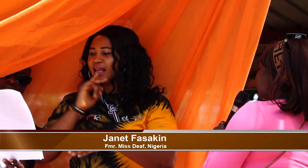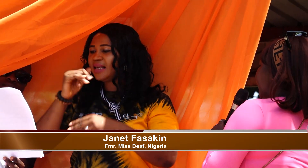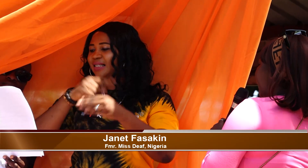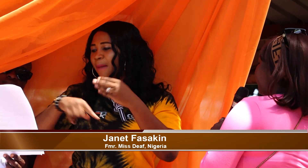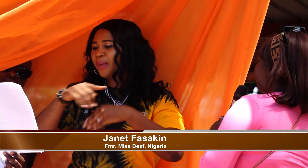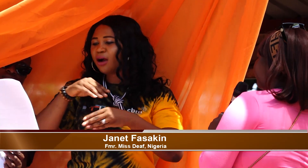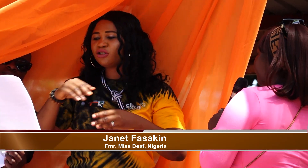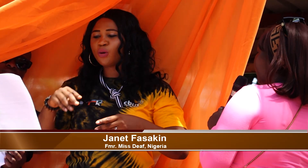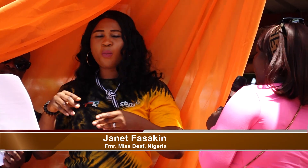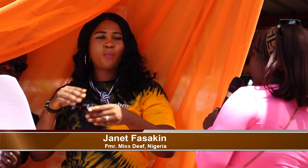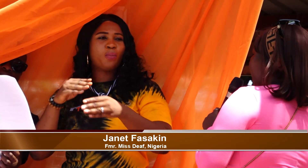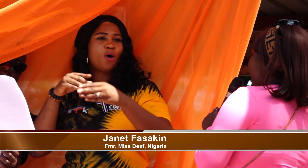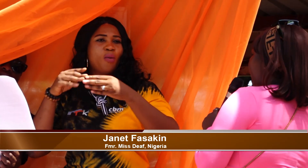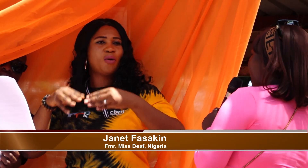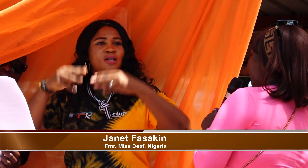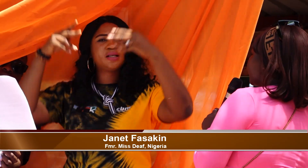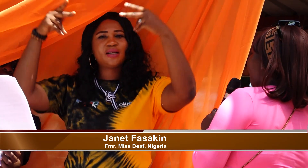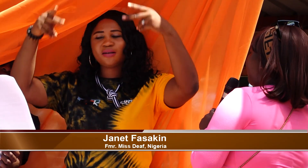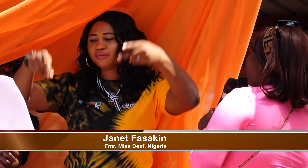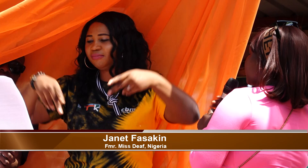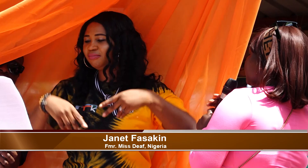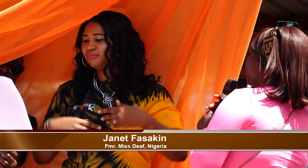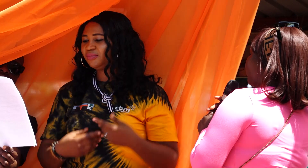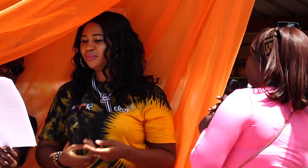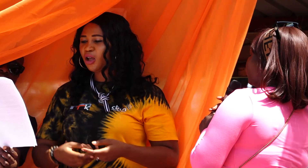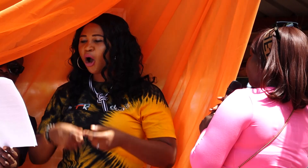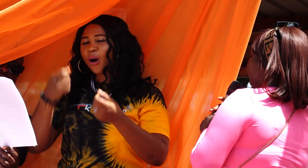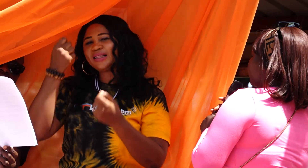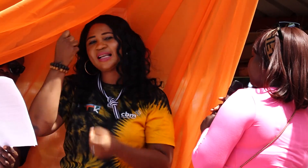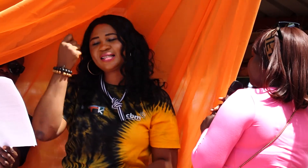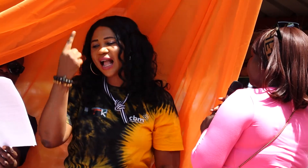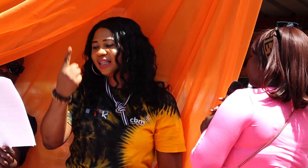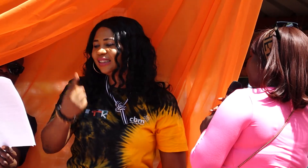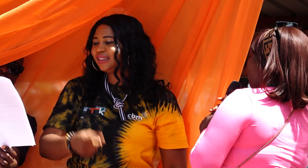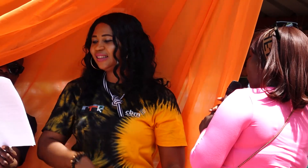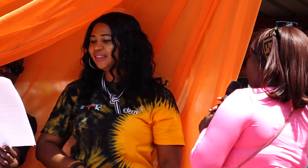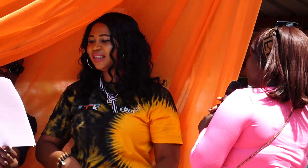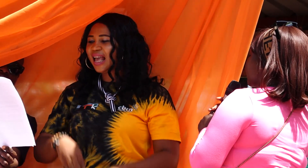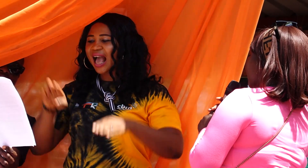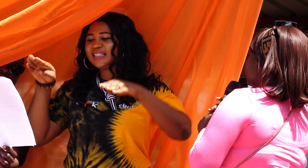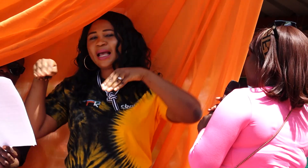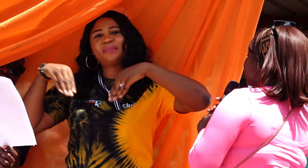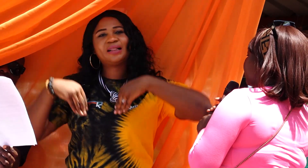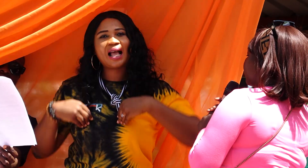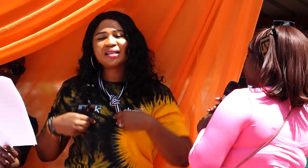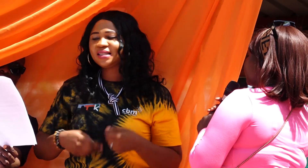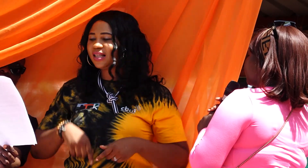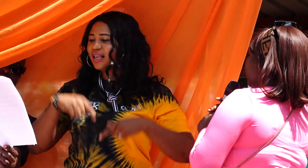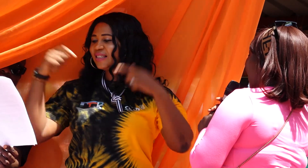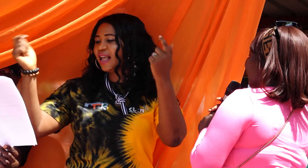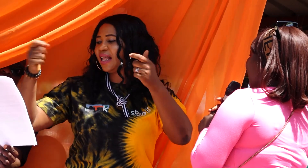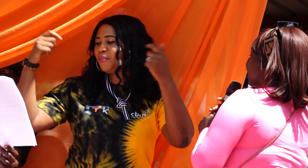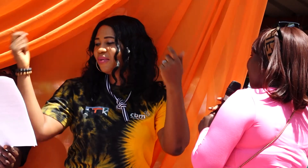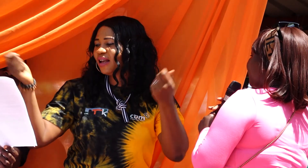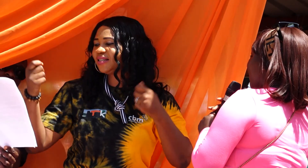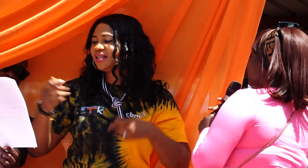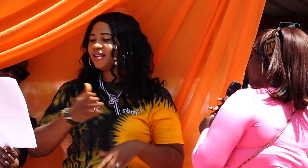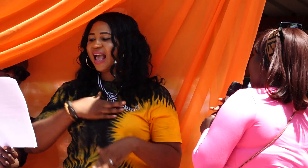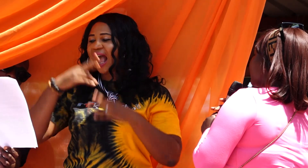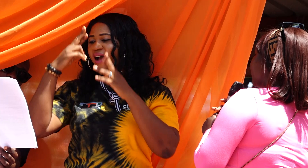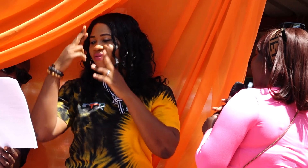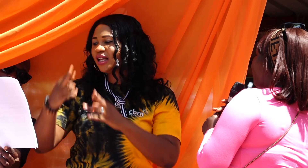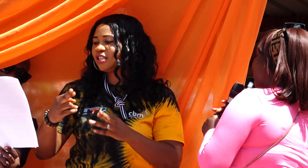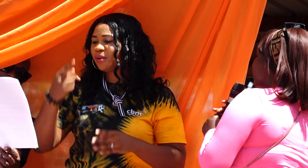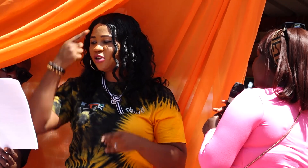On this day, it's about the promotion, understanding, and